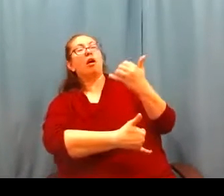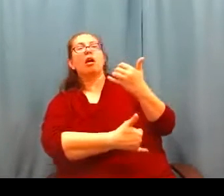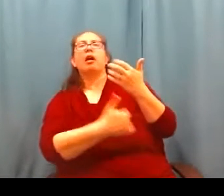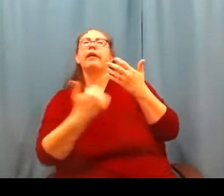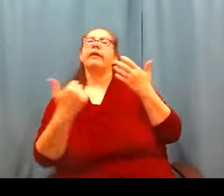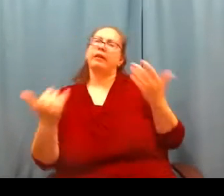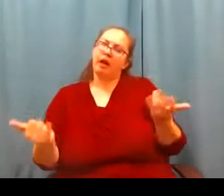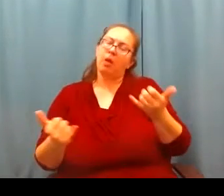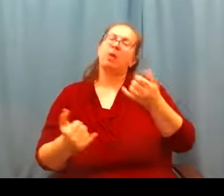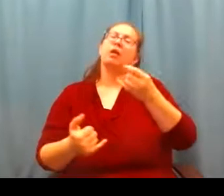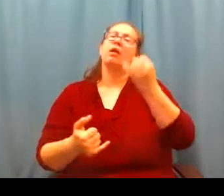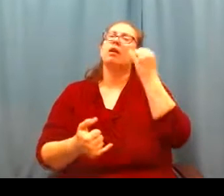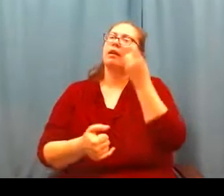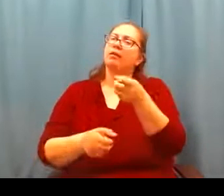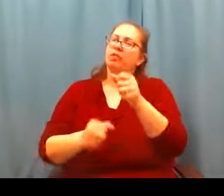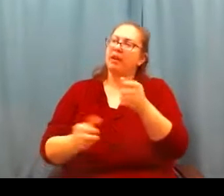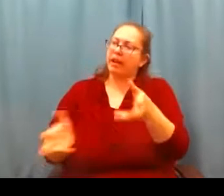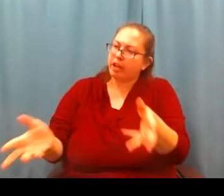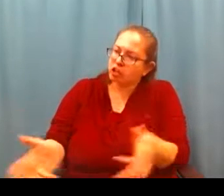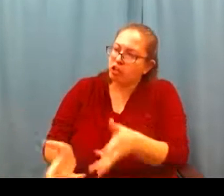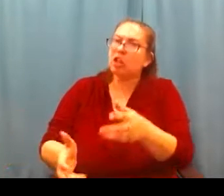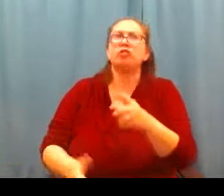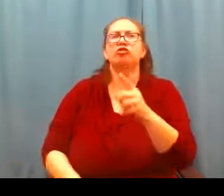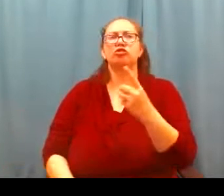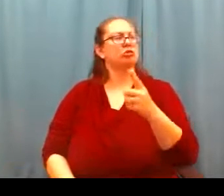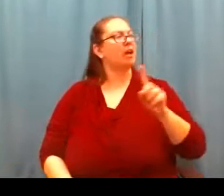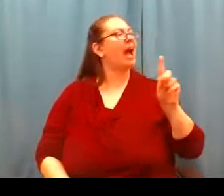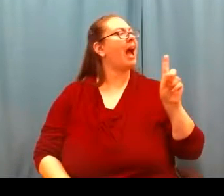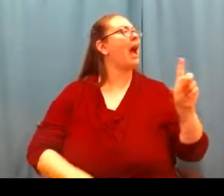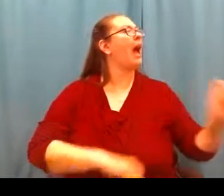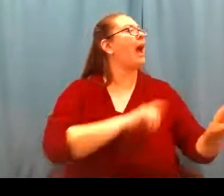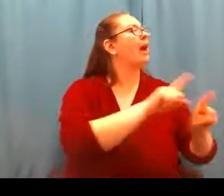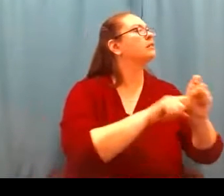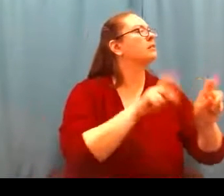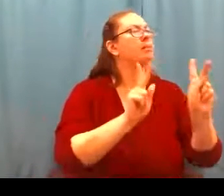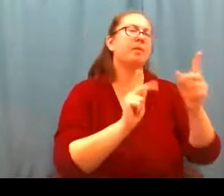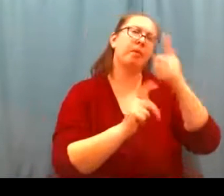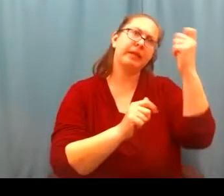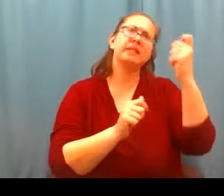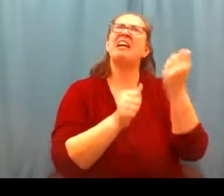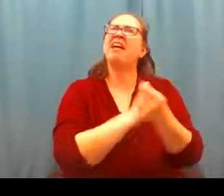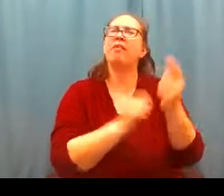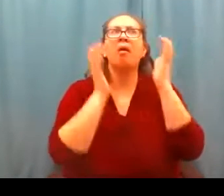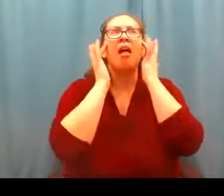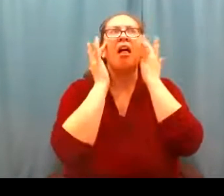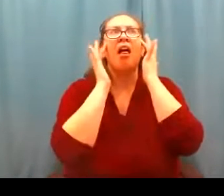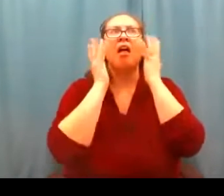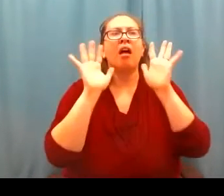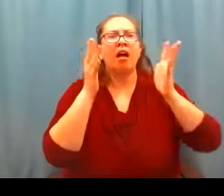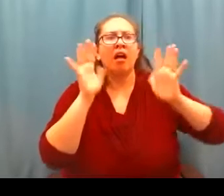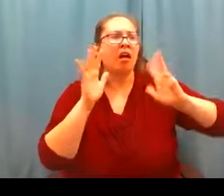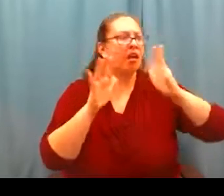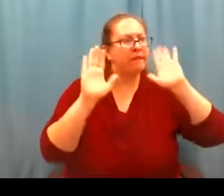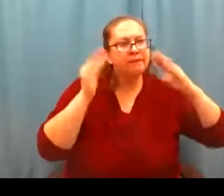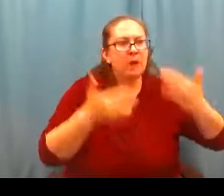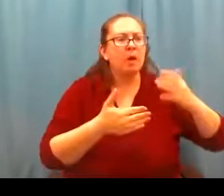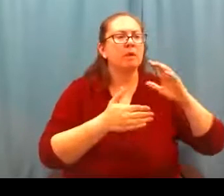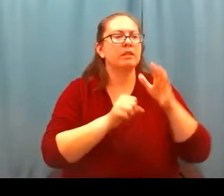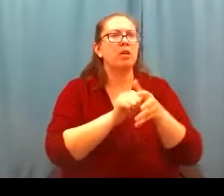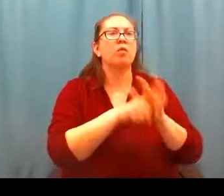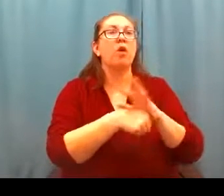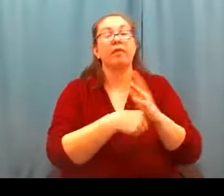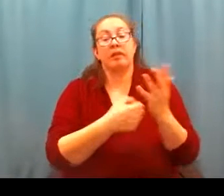encourage and just ask people, because everyone's been so consumed with COVID. I got my